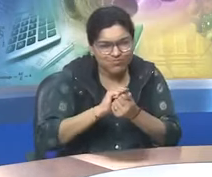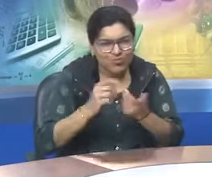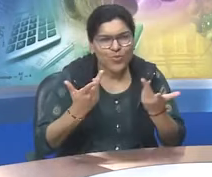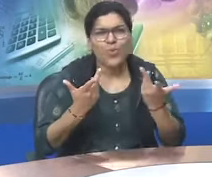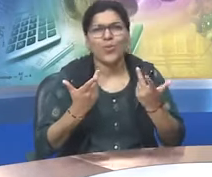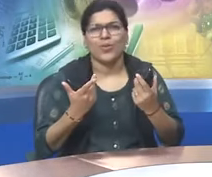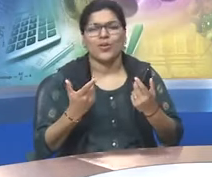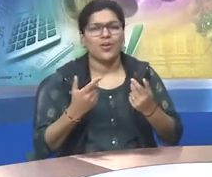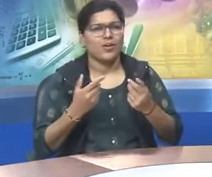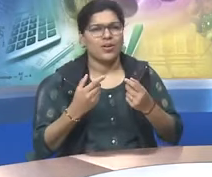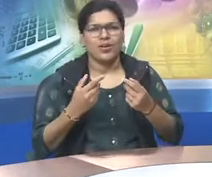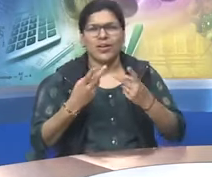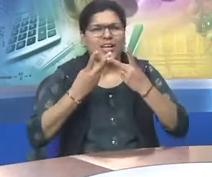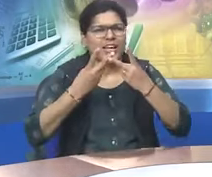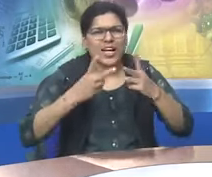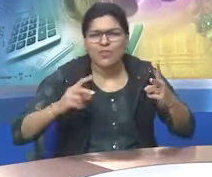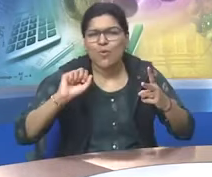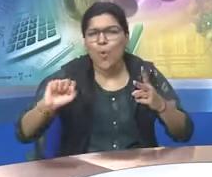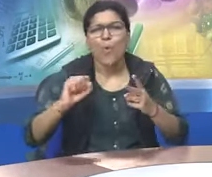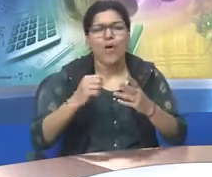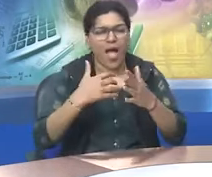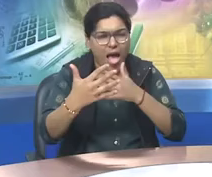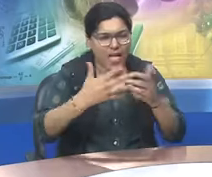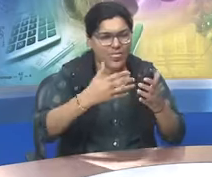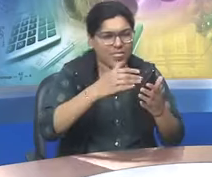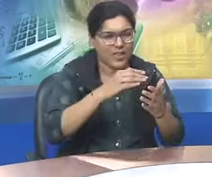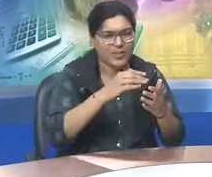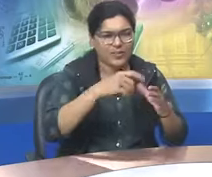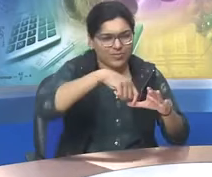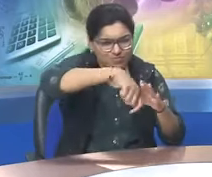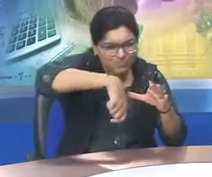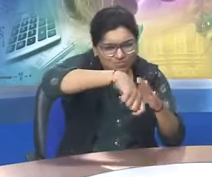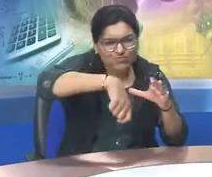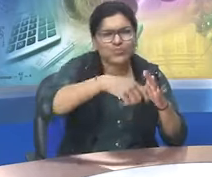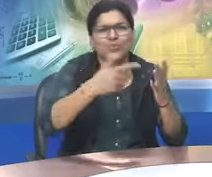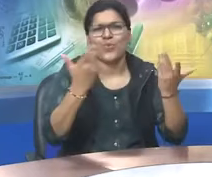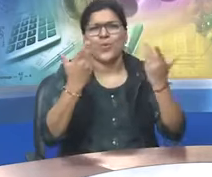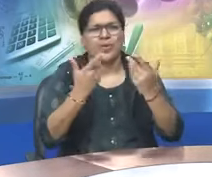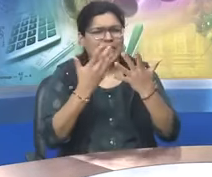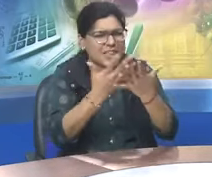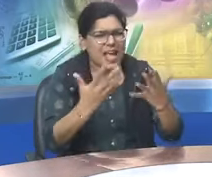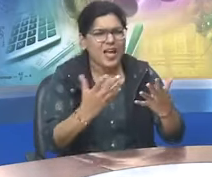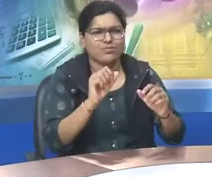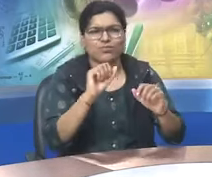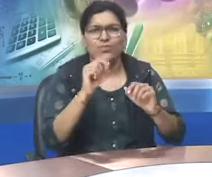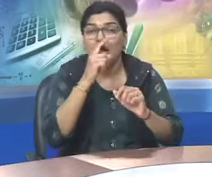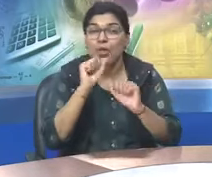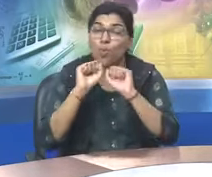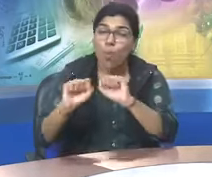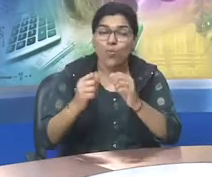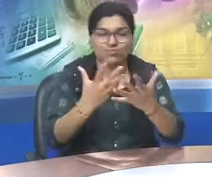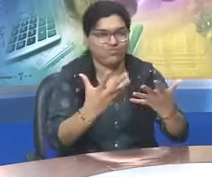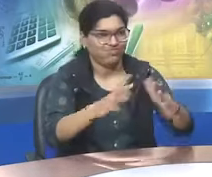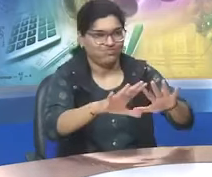source of her happiness. And in the house, she can see so many things